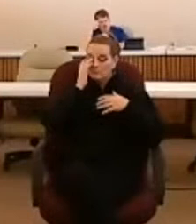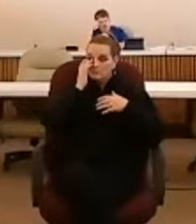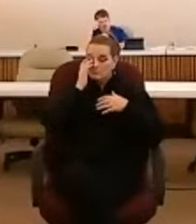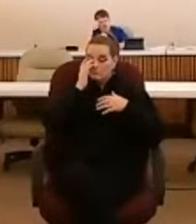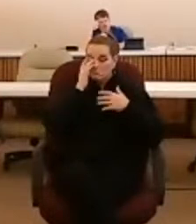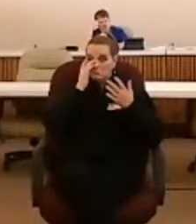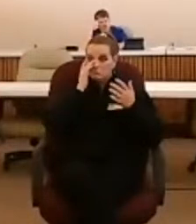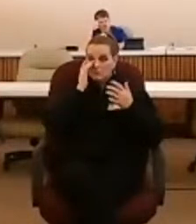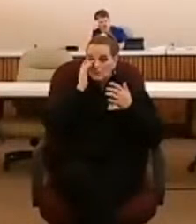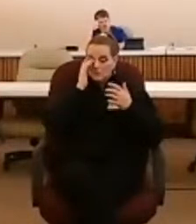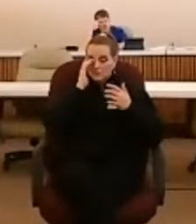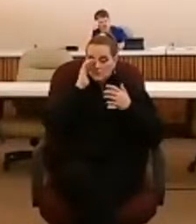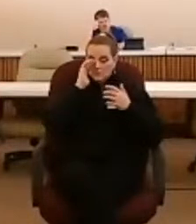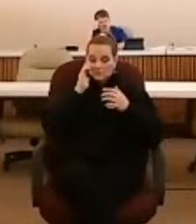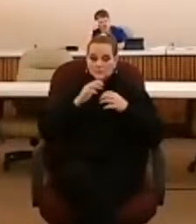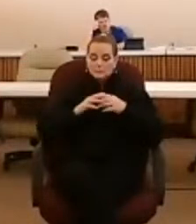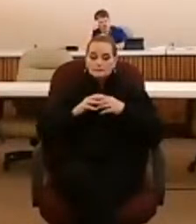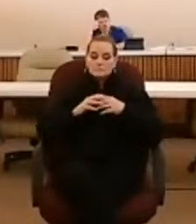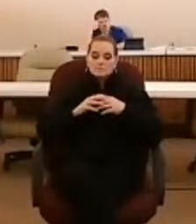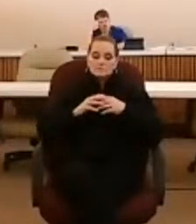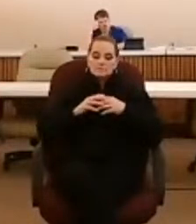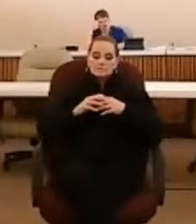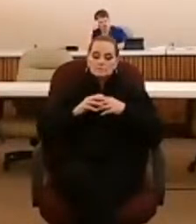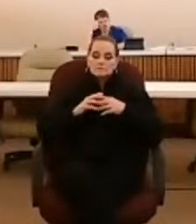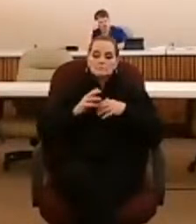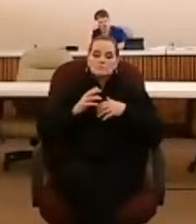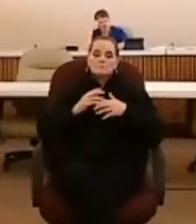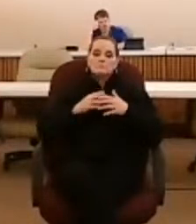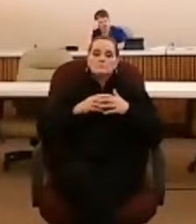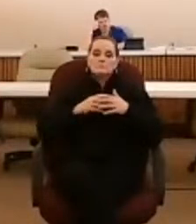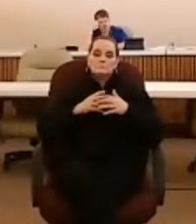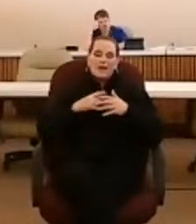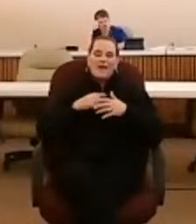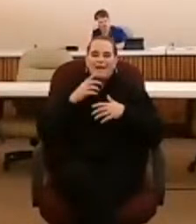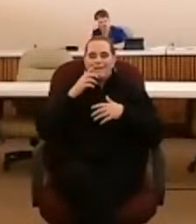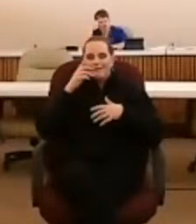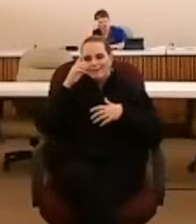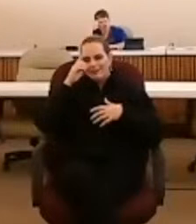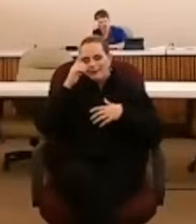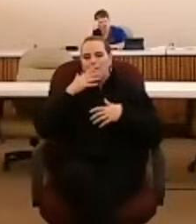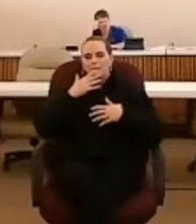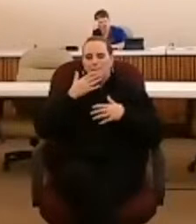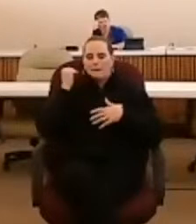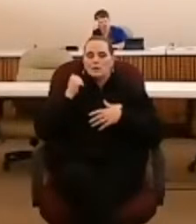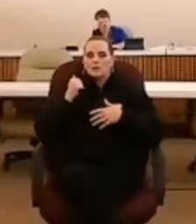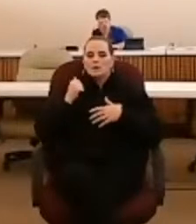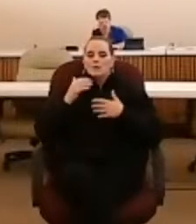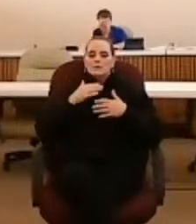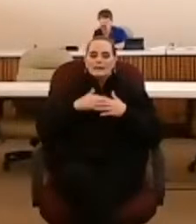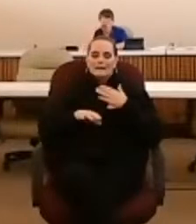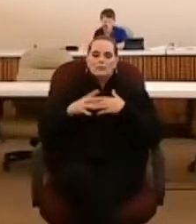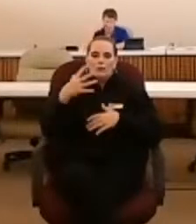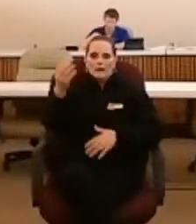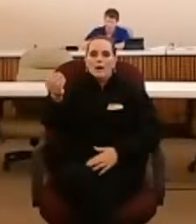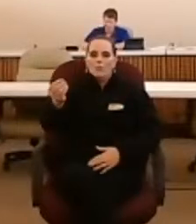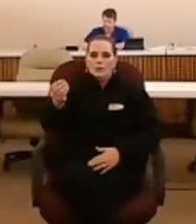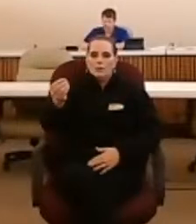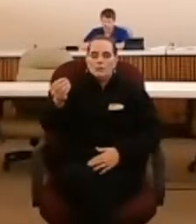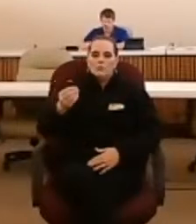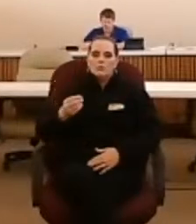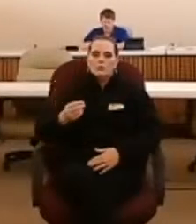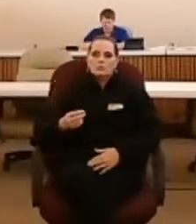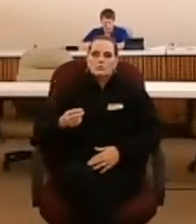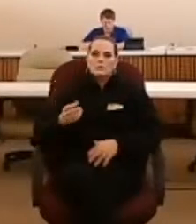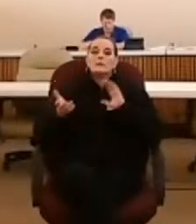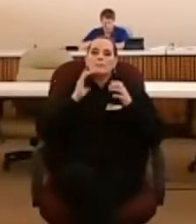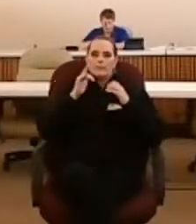Honestly, I think it's better on the way in or out than it is in where it is now. Right. Okay,